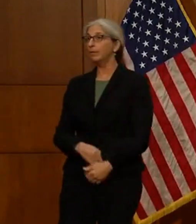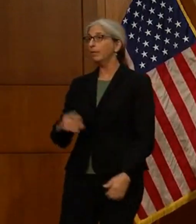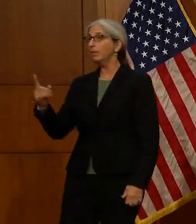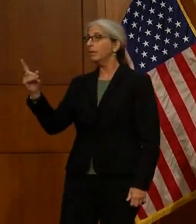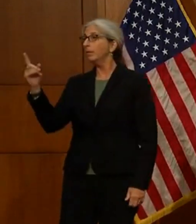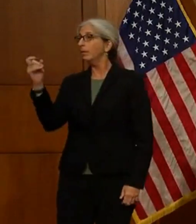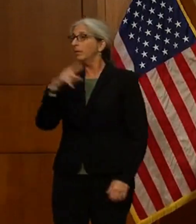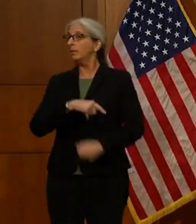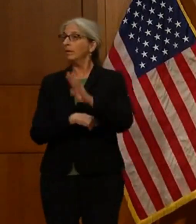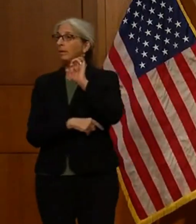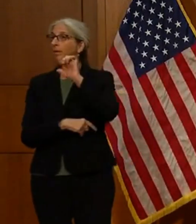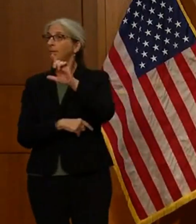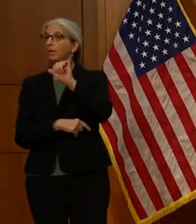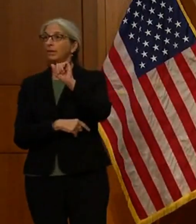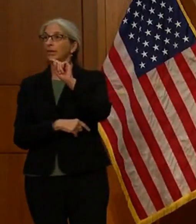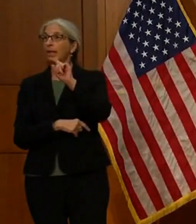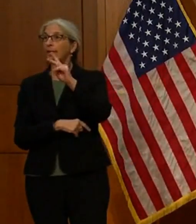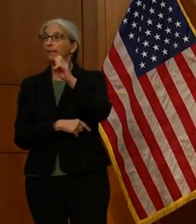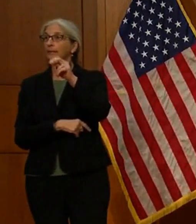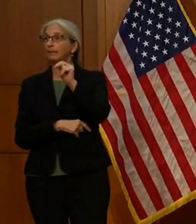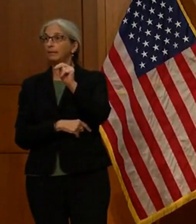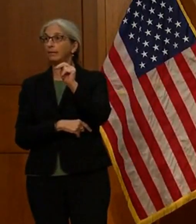Bill Atkinson with the Progress Index.